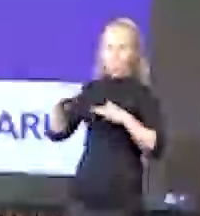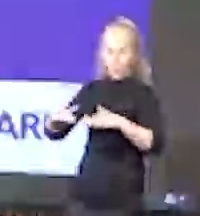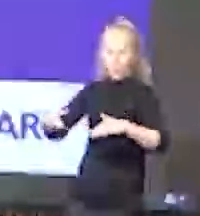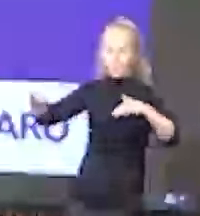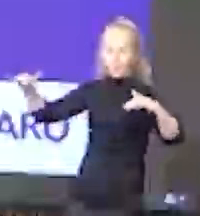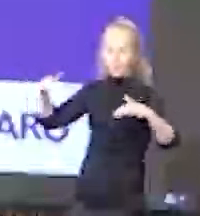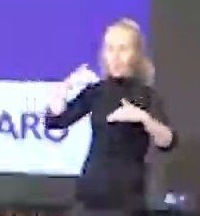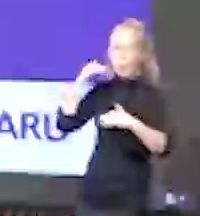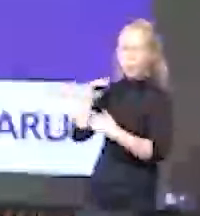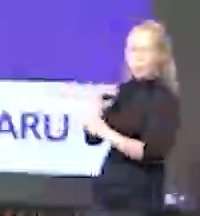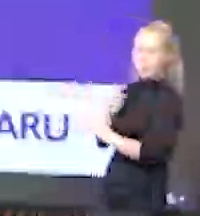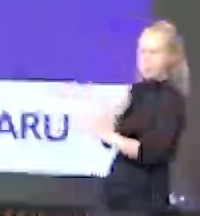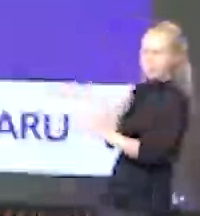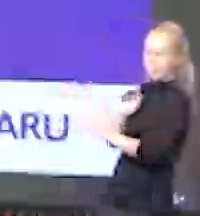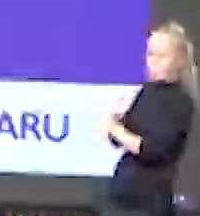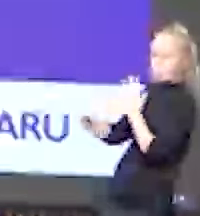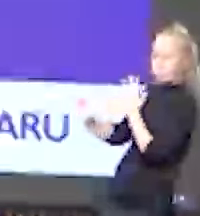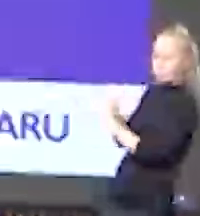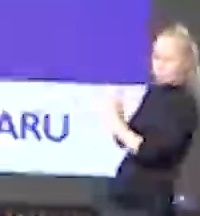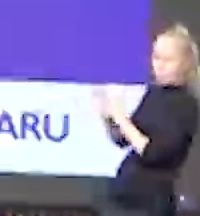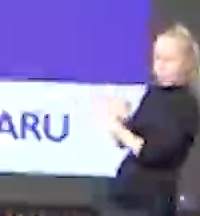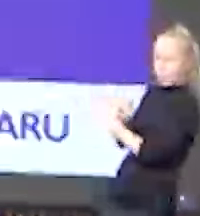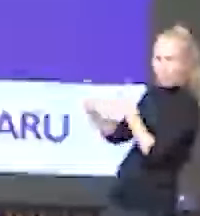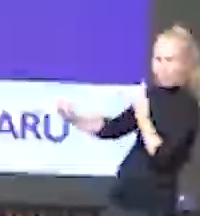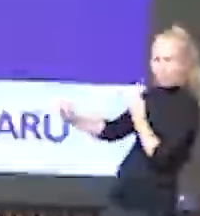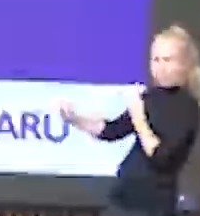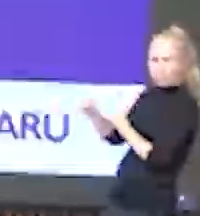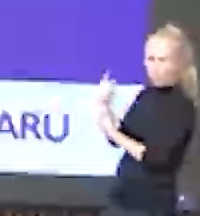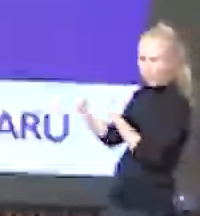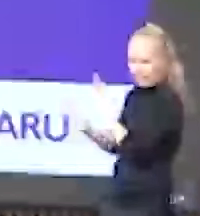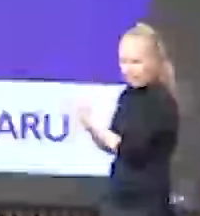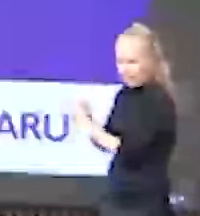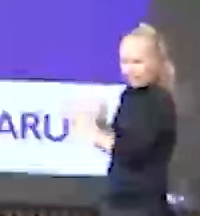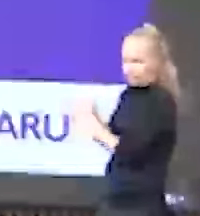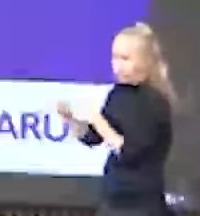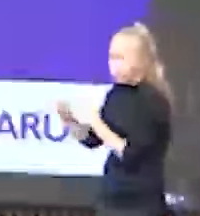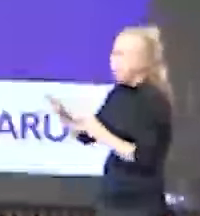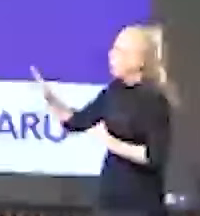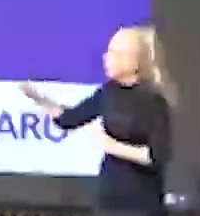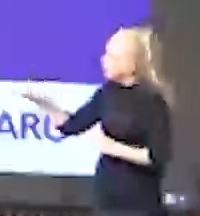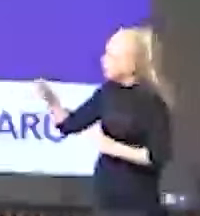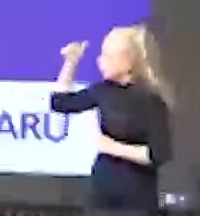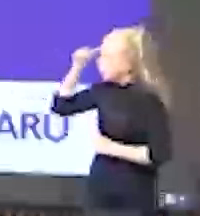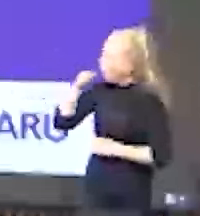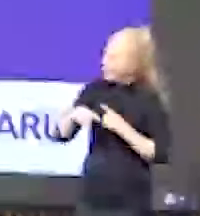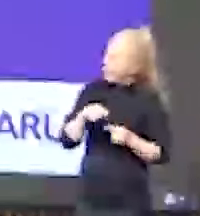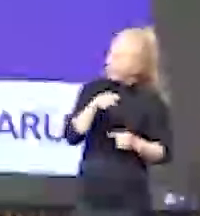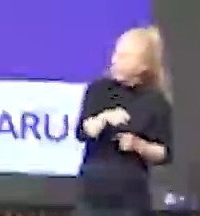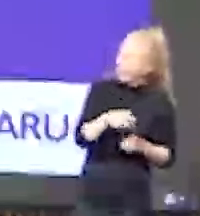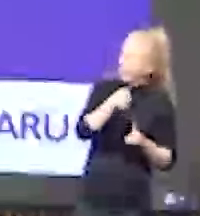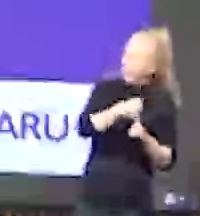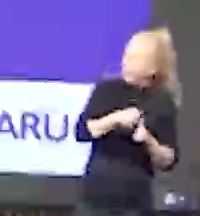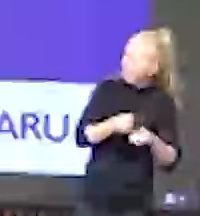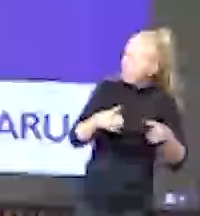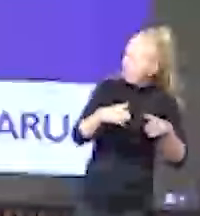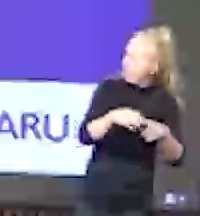in the legislative chamber all the time. Incidental conversations are often some of the easiest to have. And if you've had a meeting